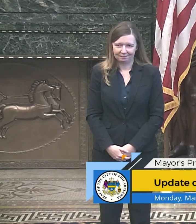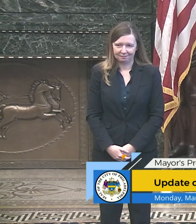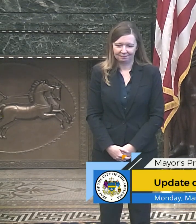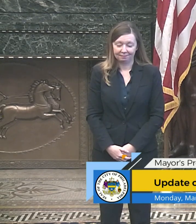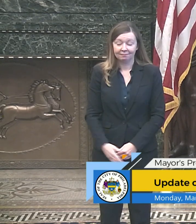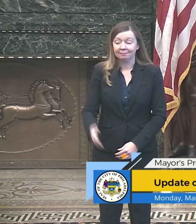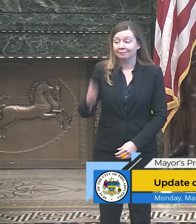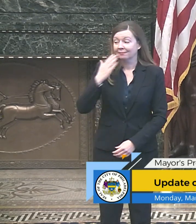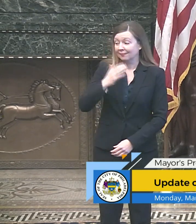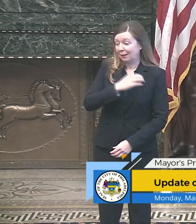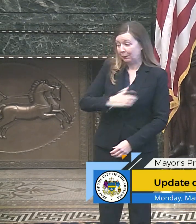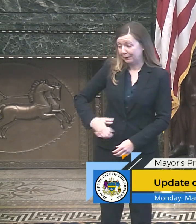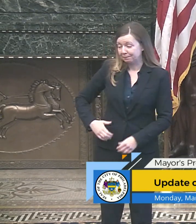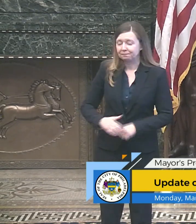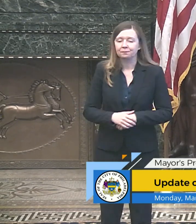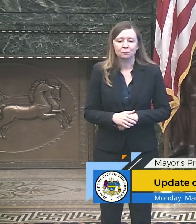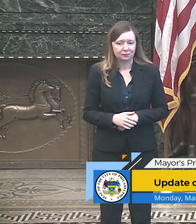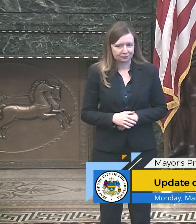Thank you, Mayor.